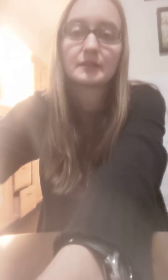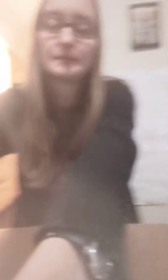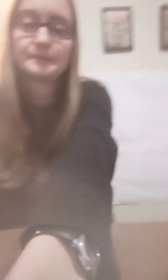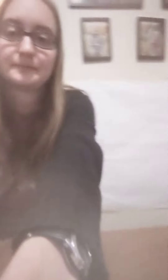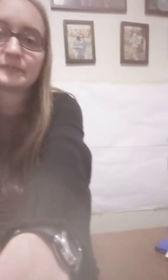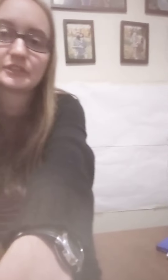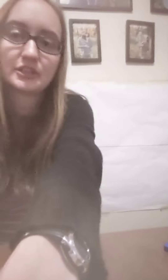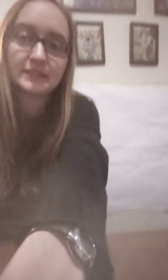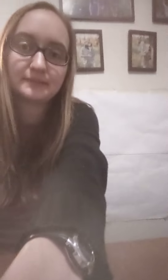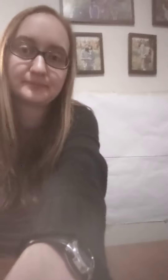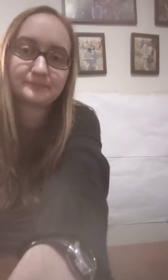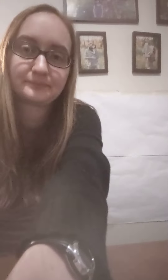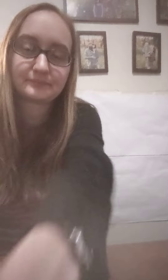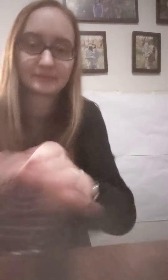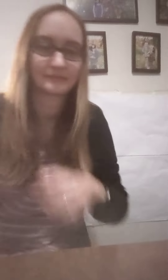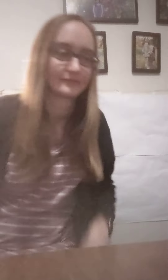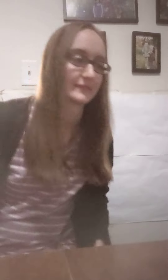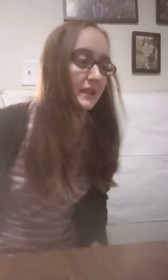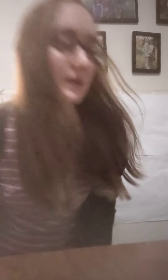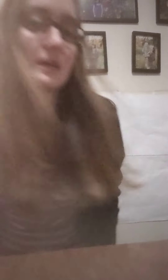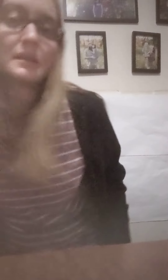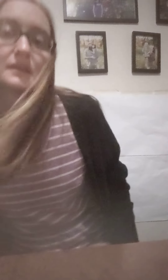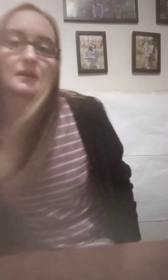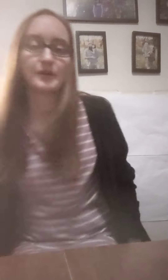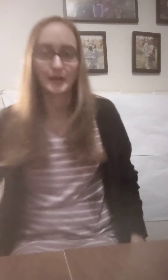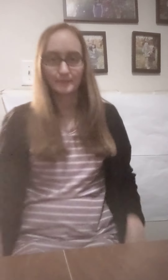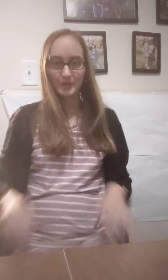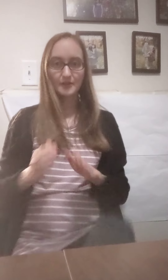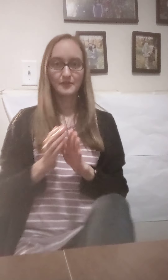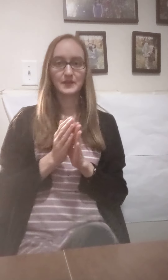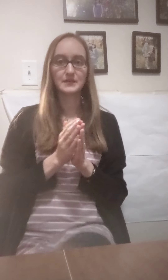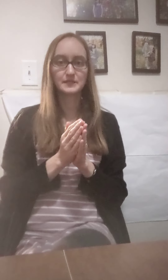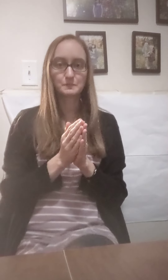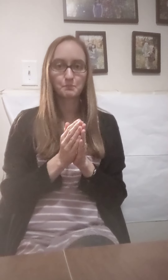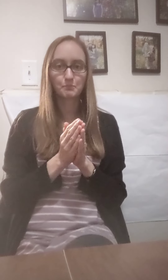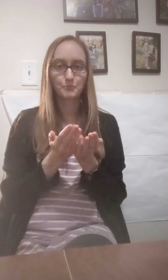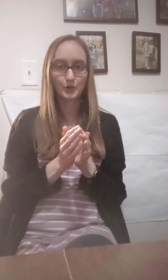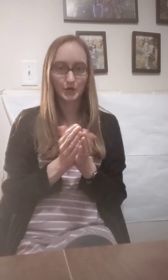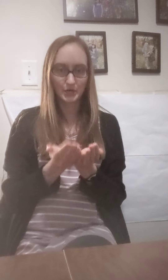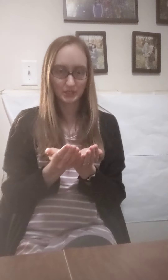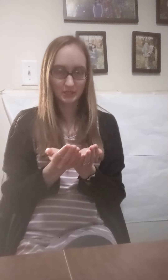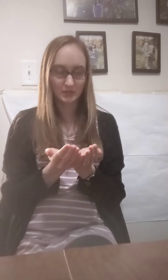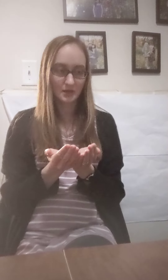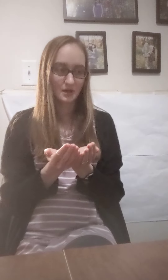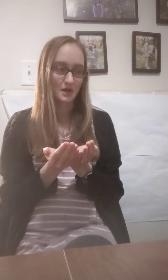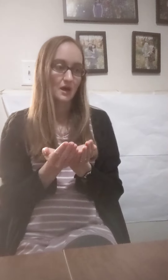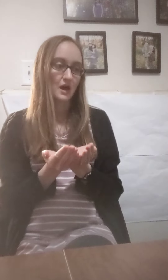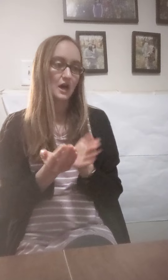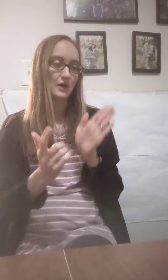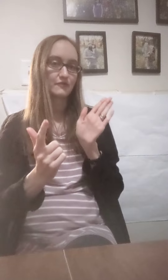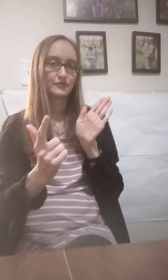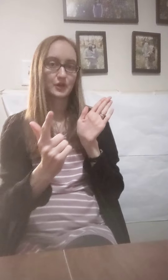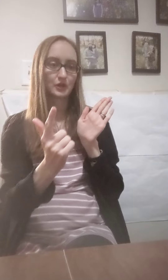sorry, okay, this book of the